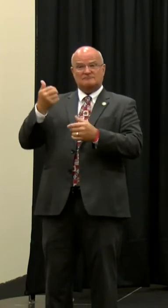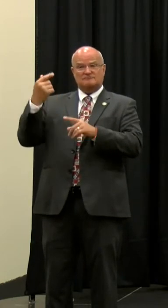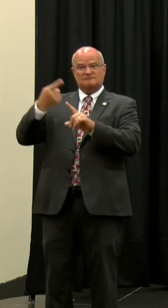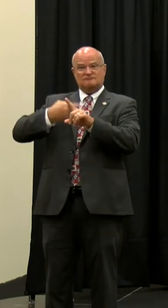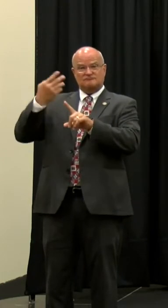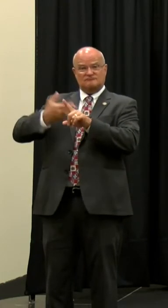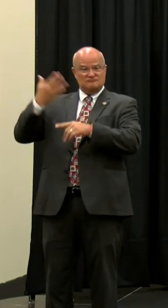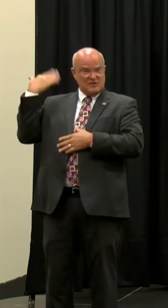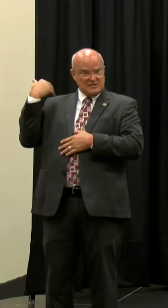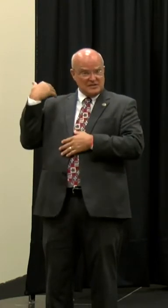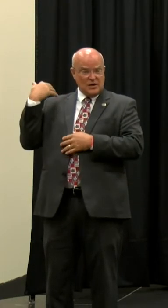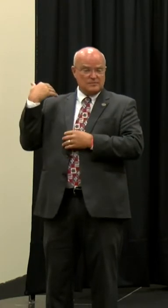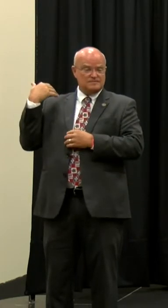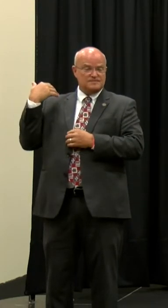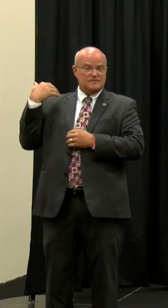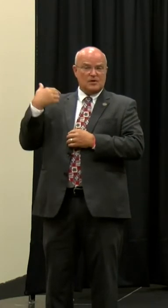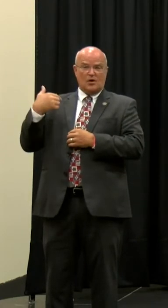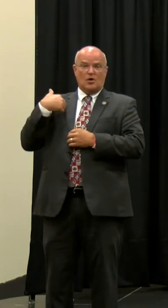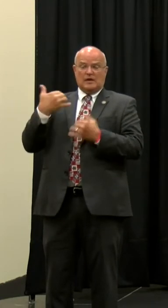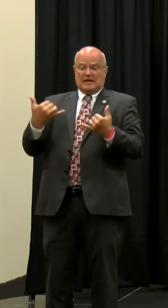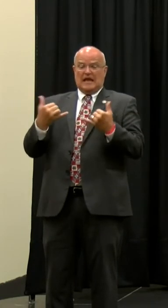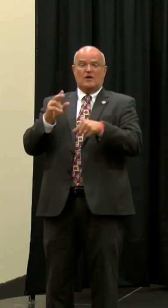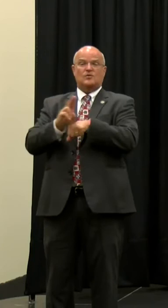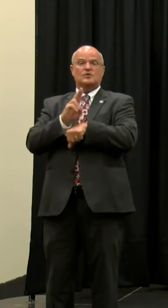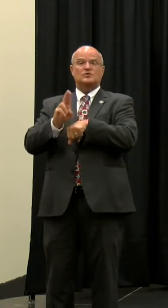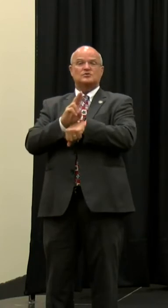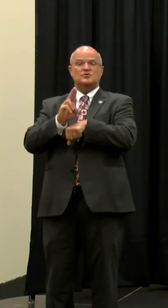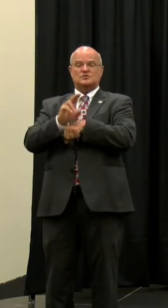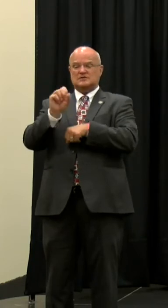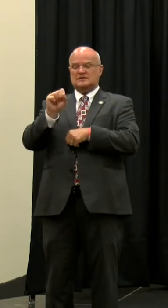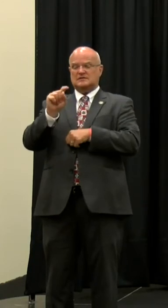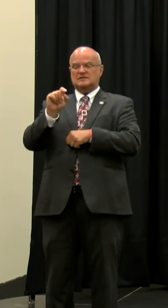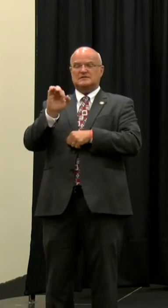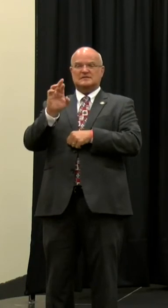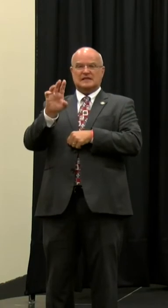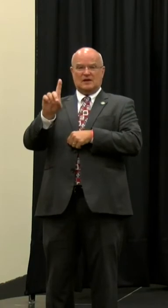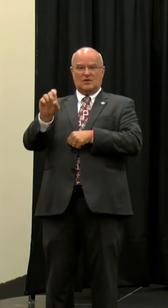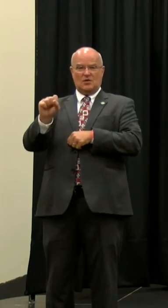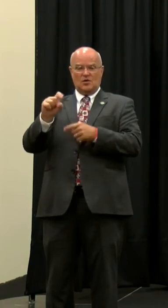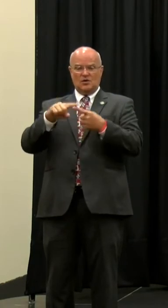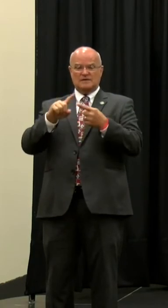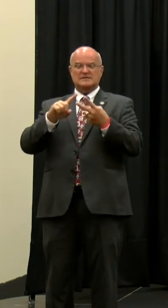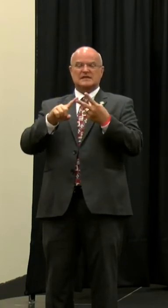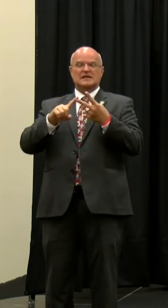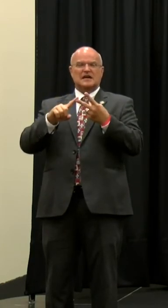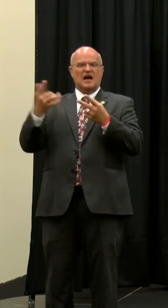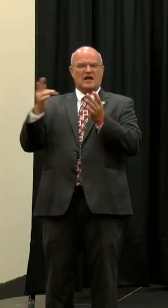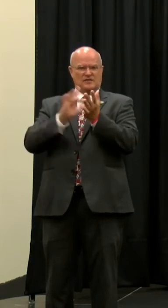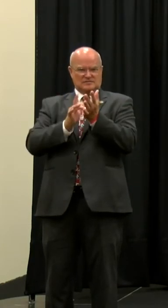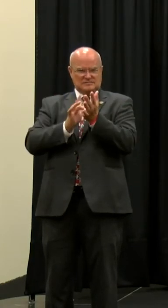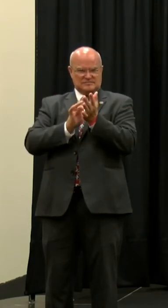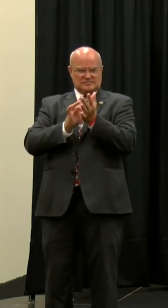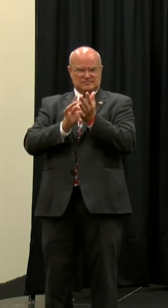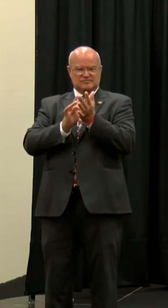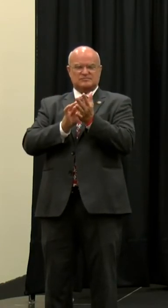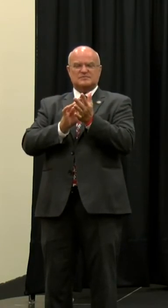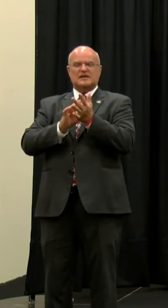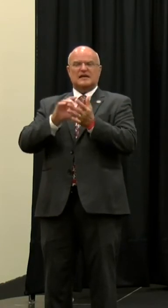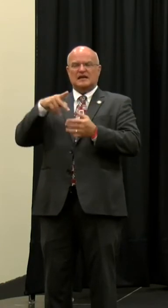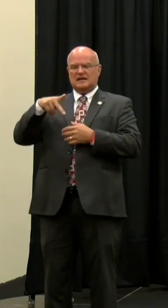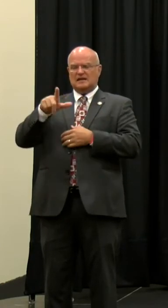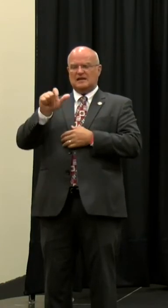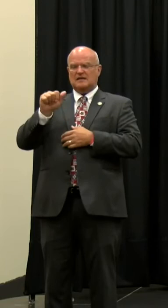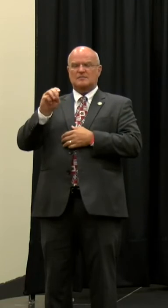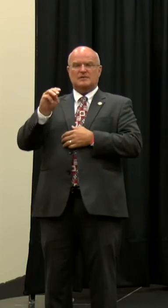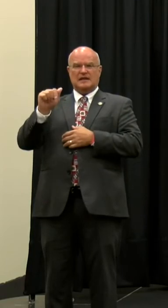several months ago. We now are using steroids. We're using remdesivir. Convalescent plasma